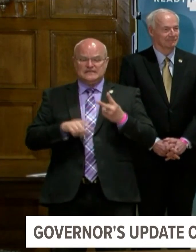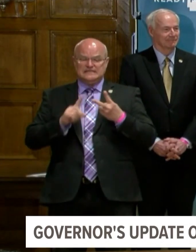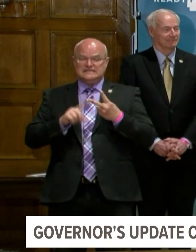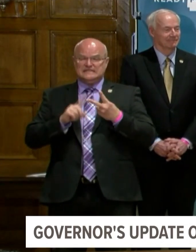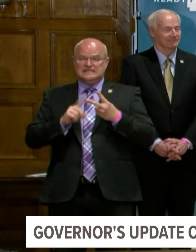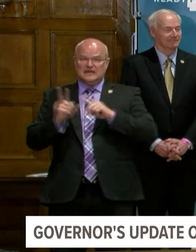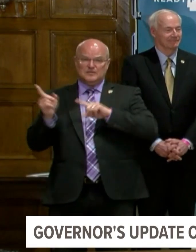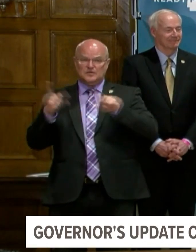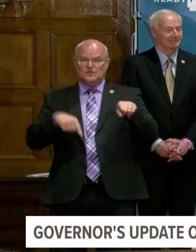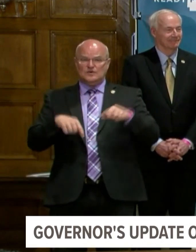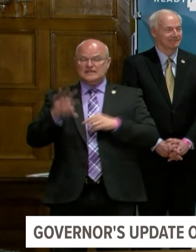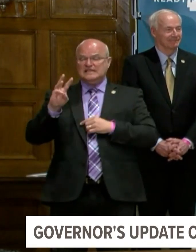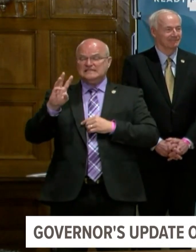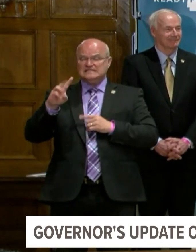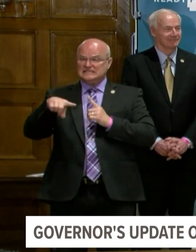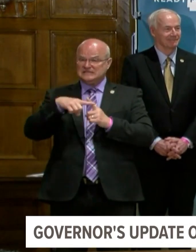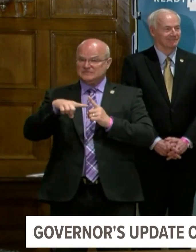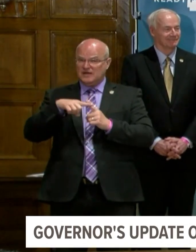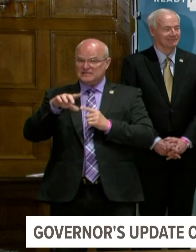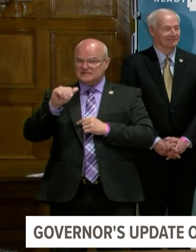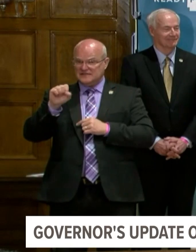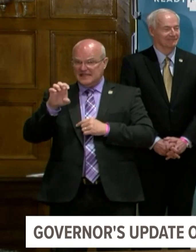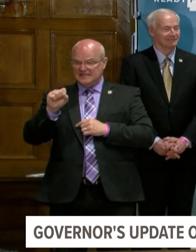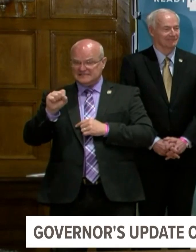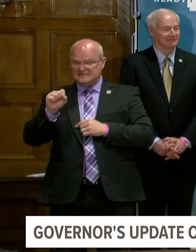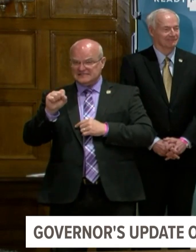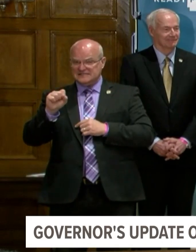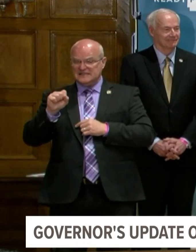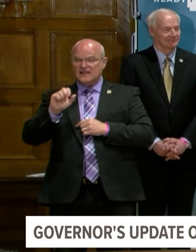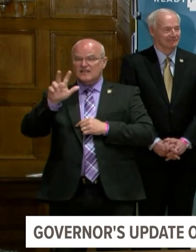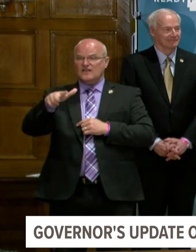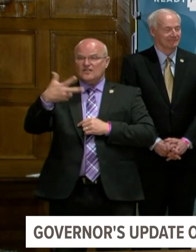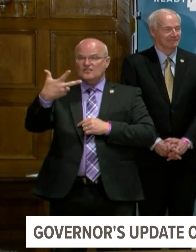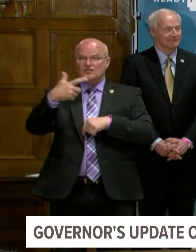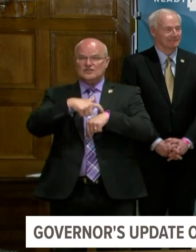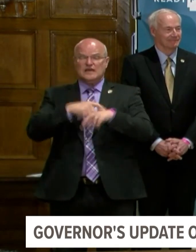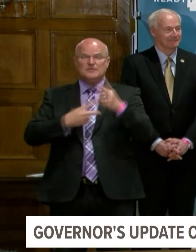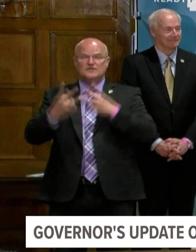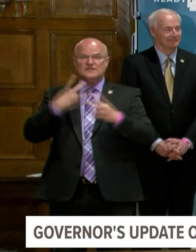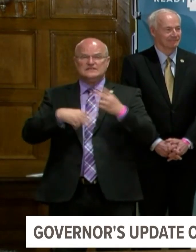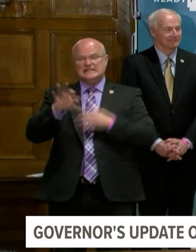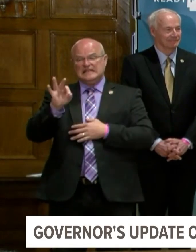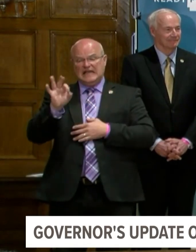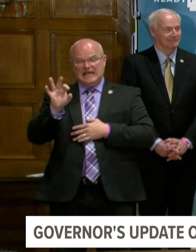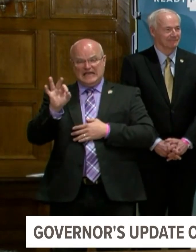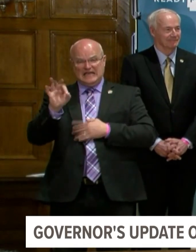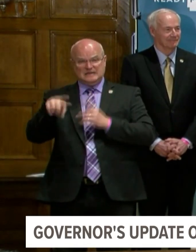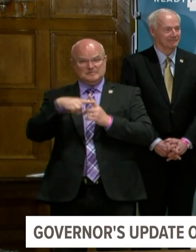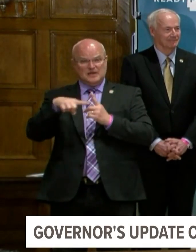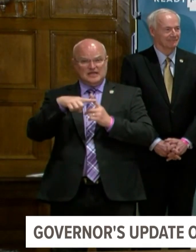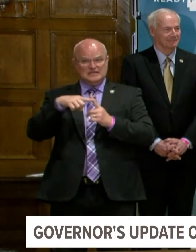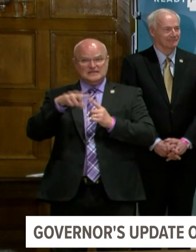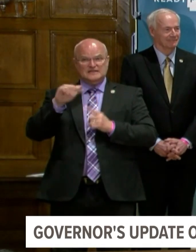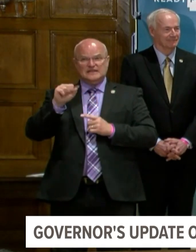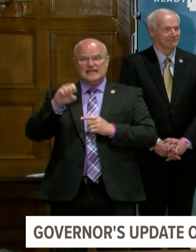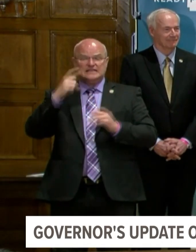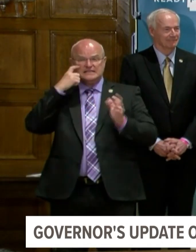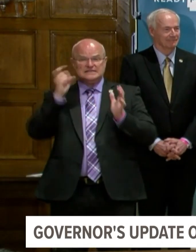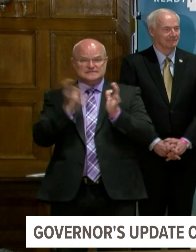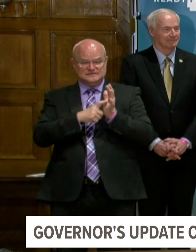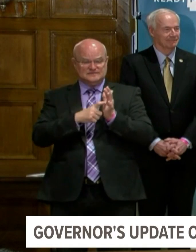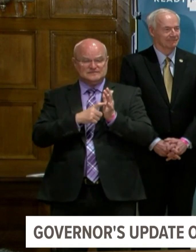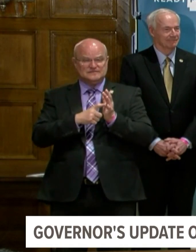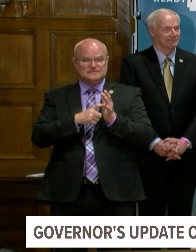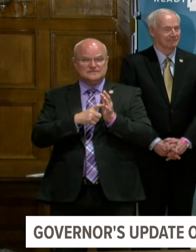time we visited, there was 6 positive cases in the community. The third time we visited, there were 9 positive cases that we identified,